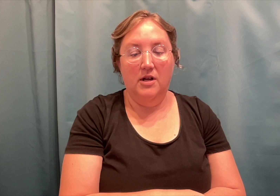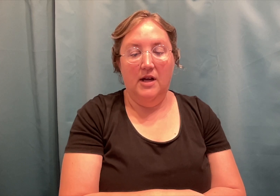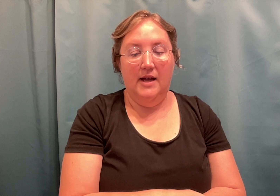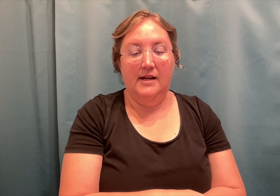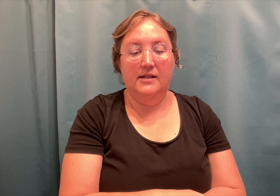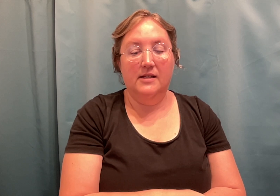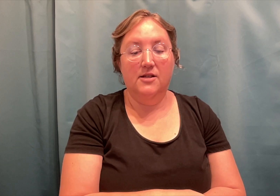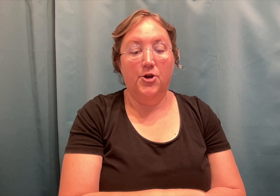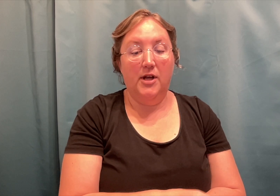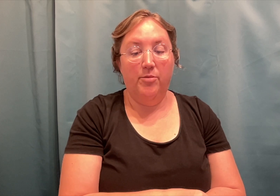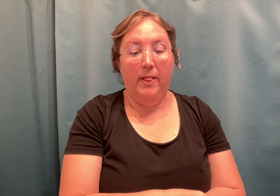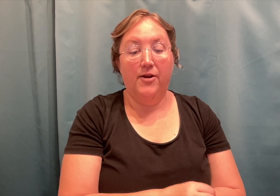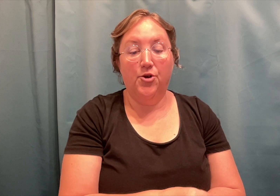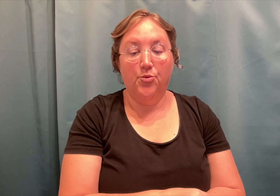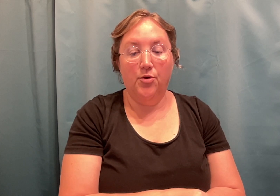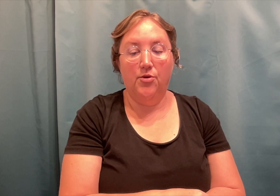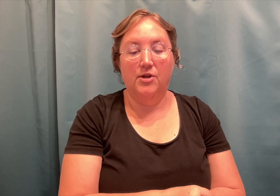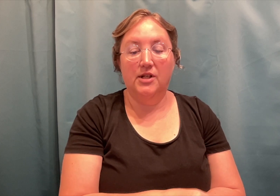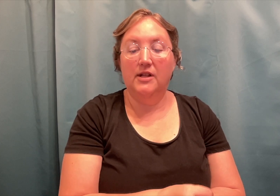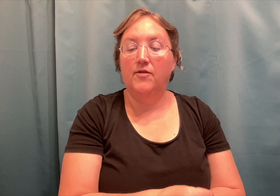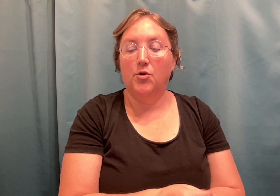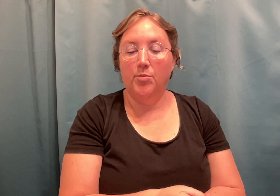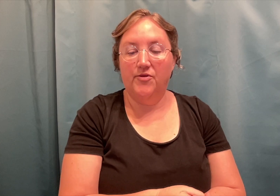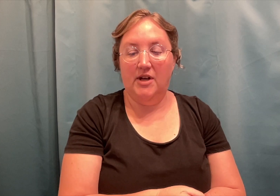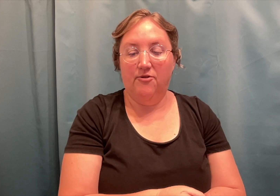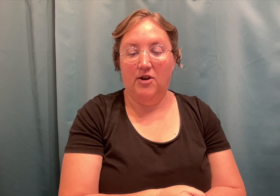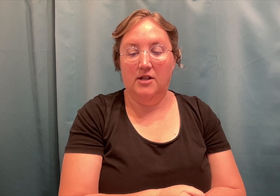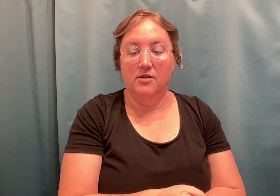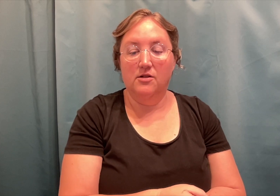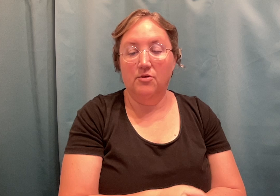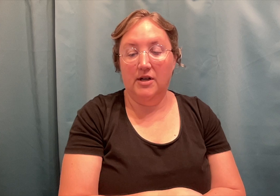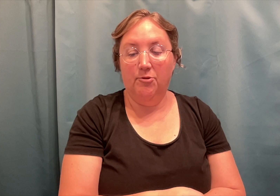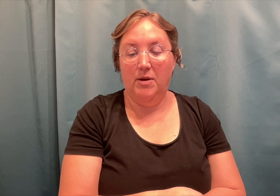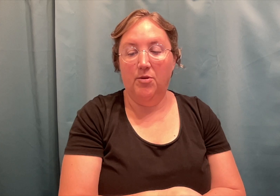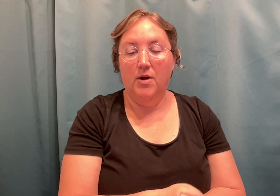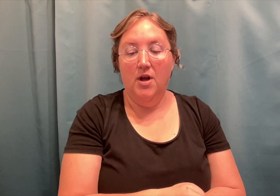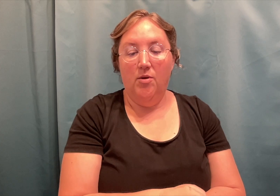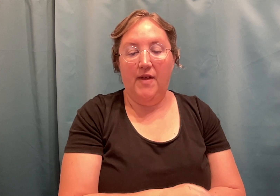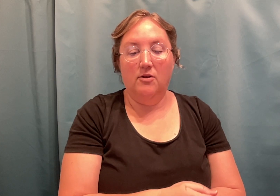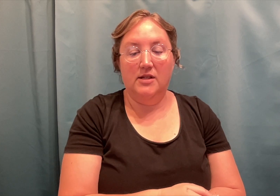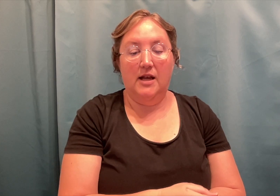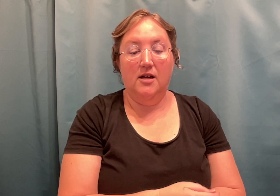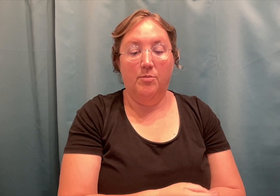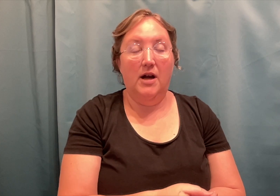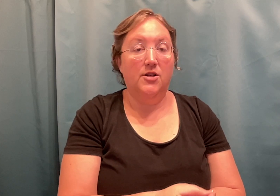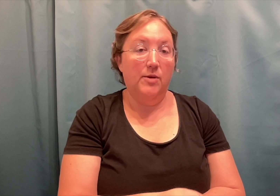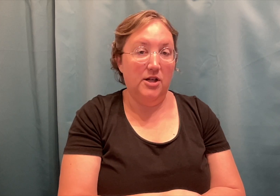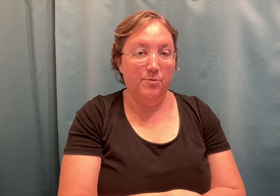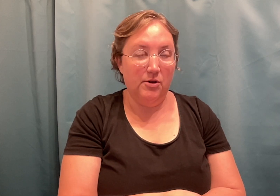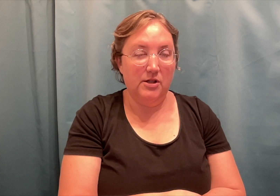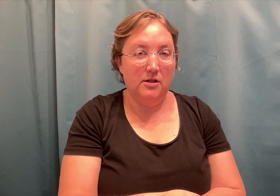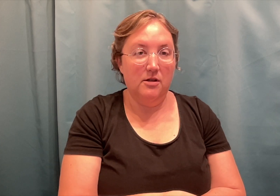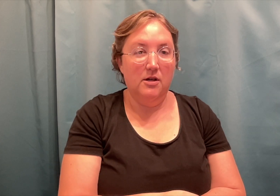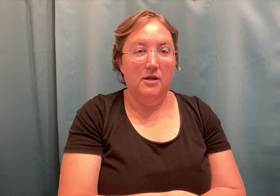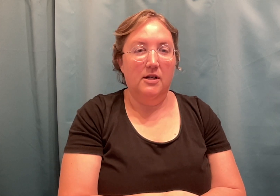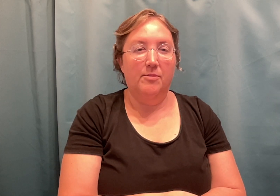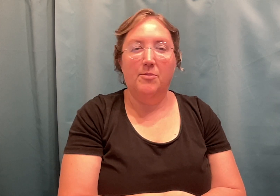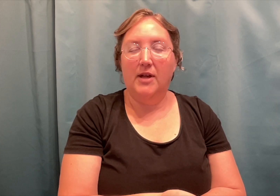and it is considered impolite or rude to leave a group of deaf friends or deaf people without saying goodbye to each person. Deaf people cannot